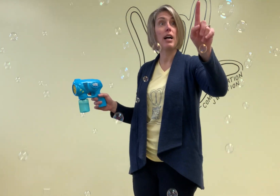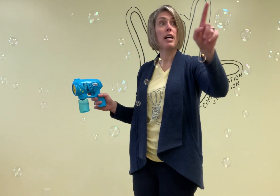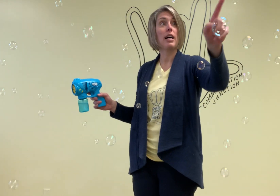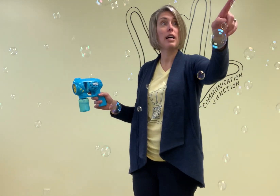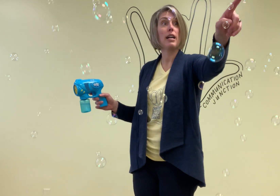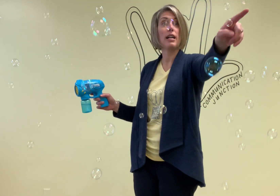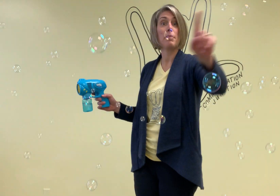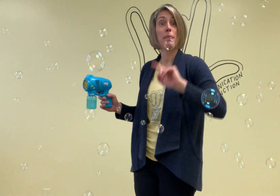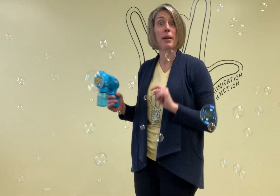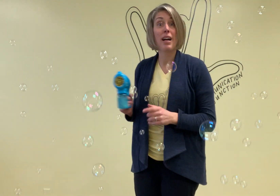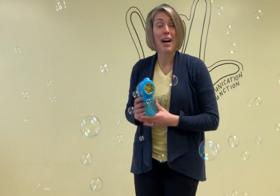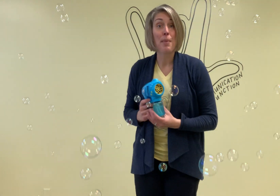pop,